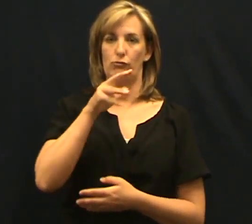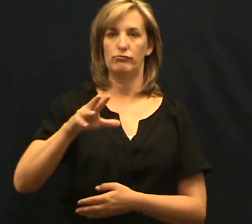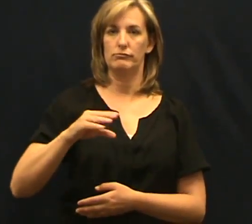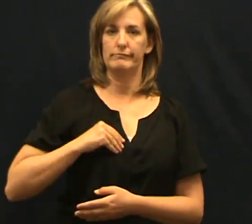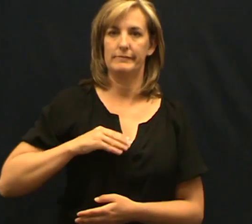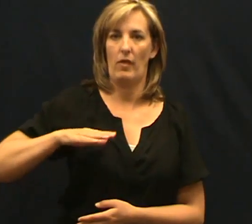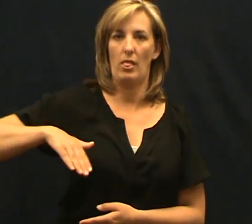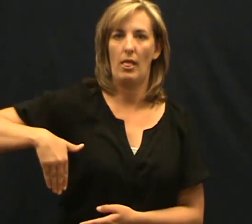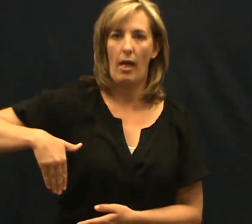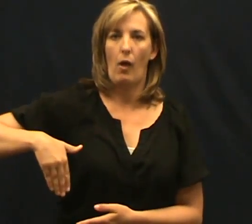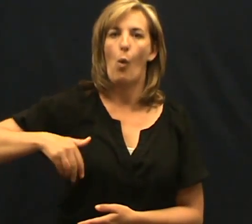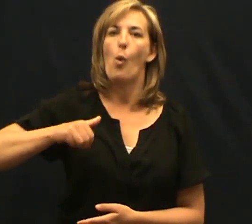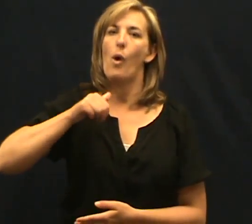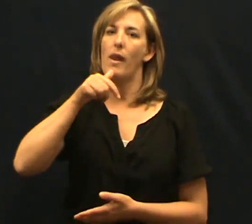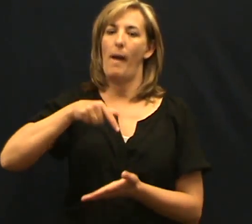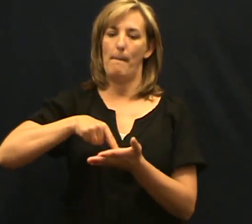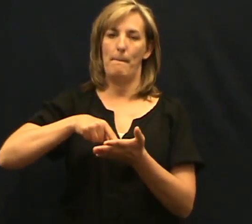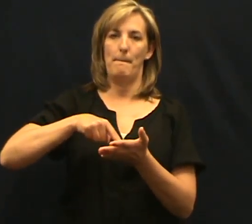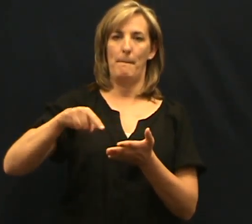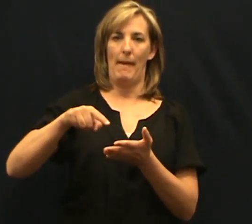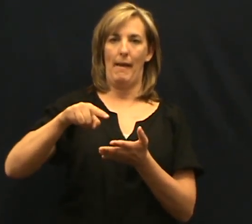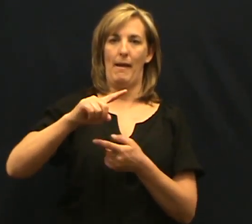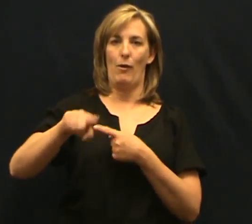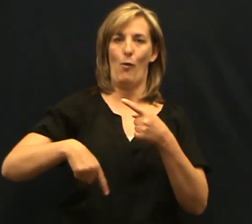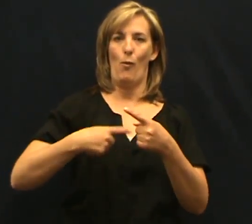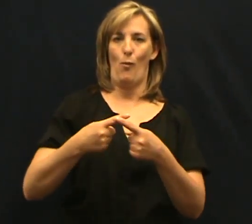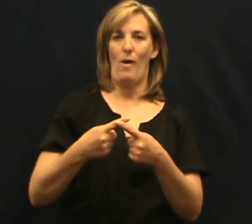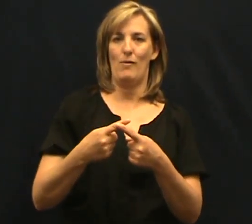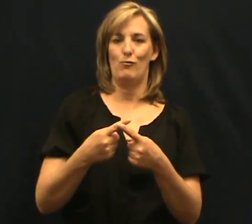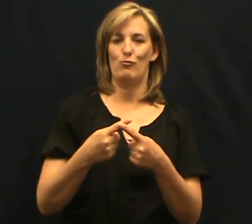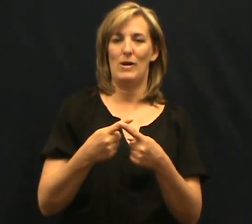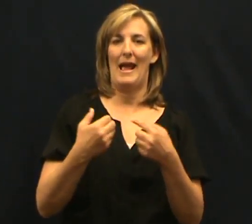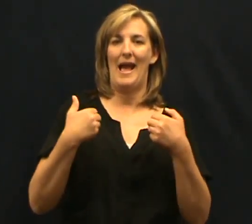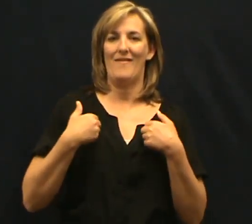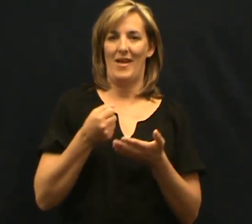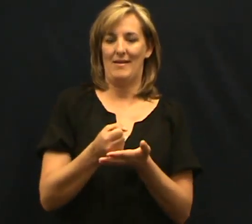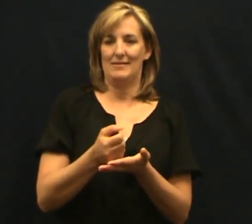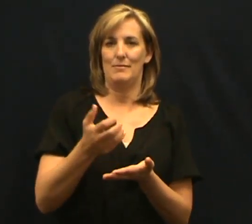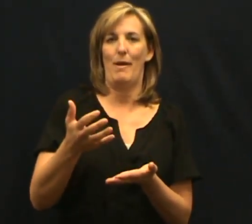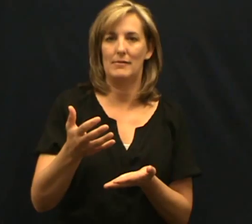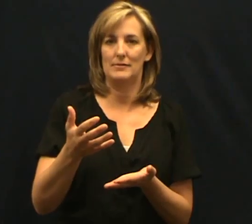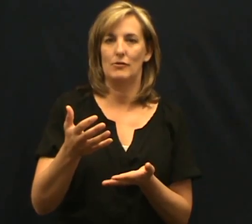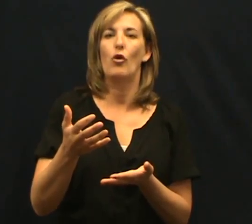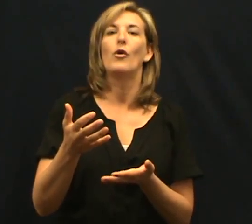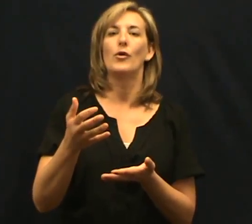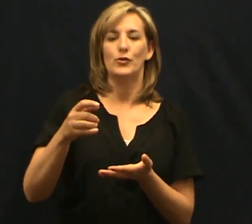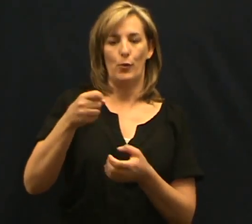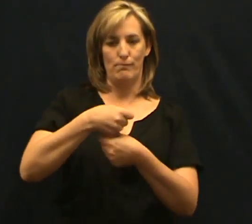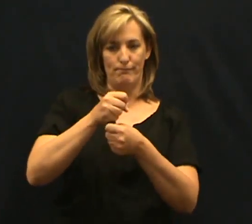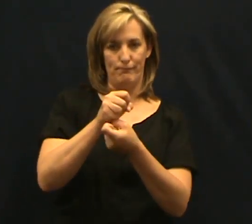not paid in the period where we incur expenses. So we make adjustments at the end of the period to